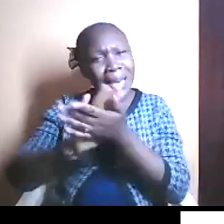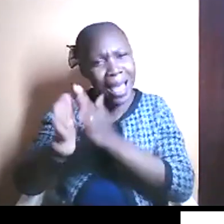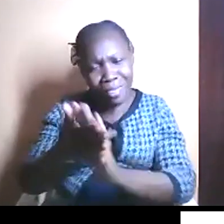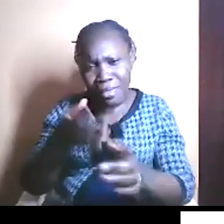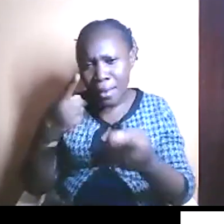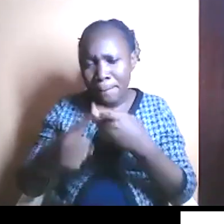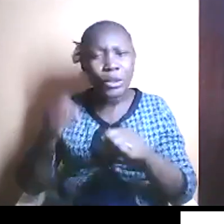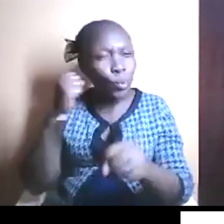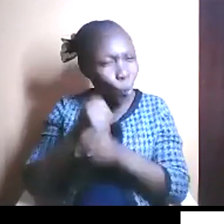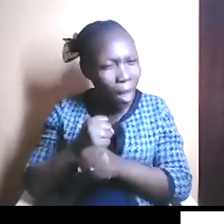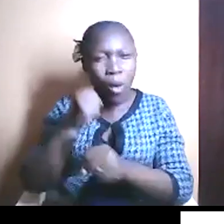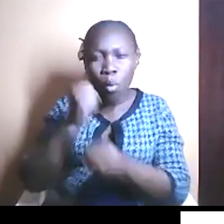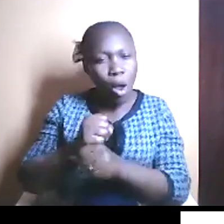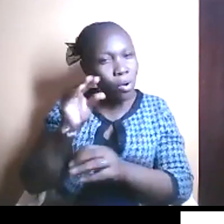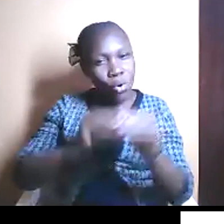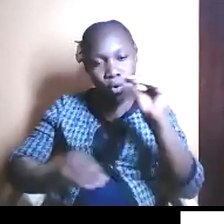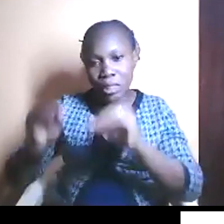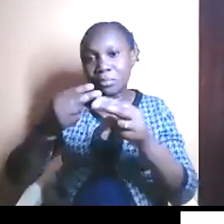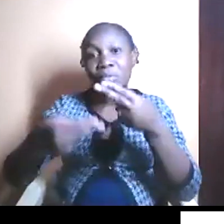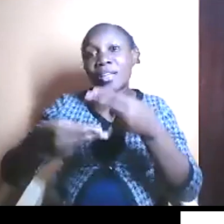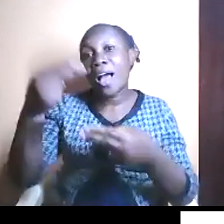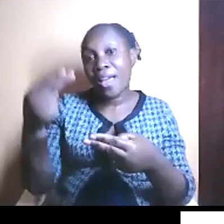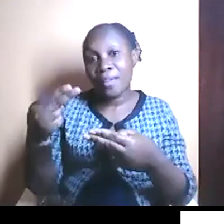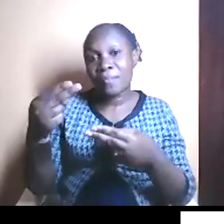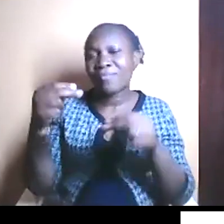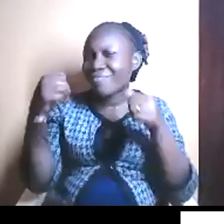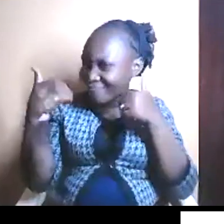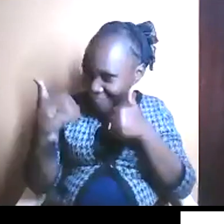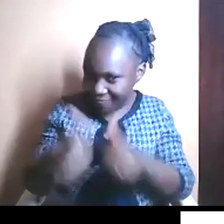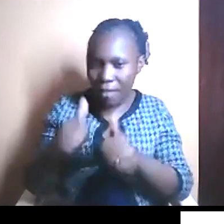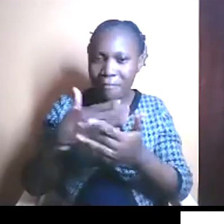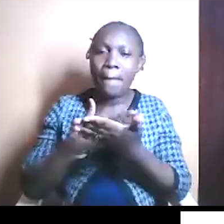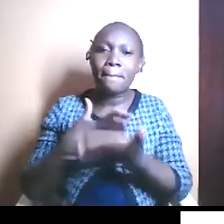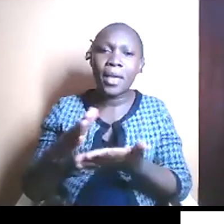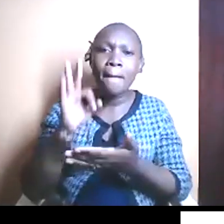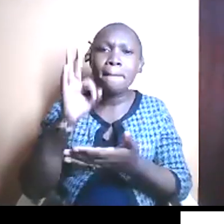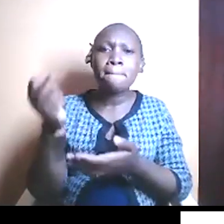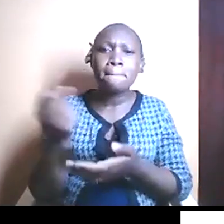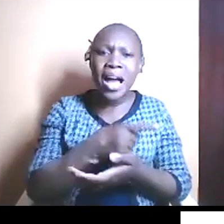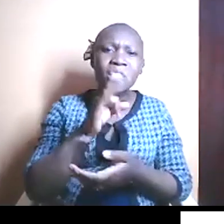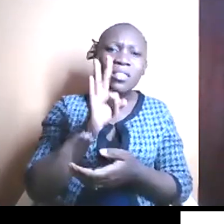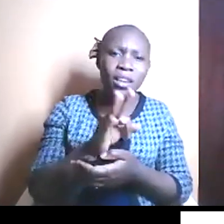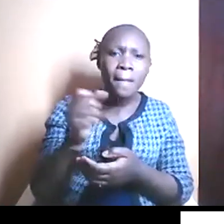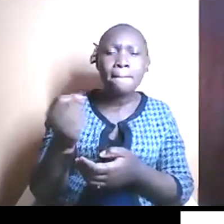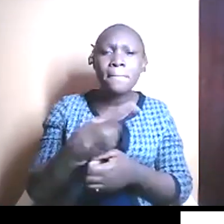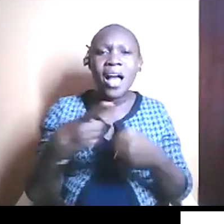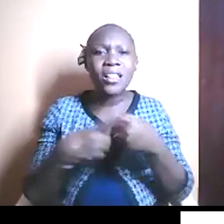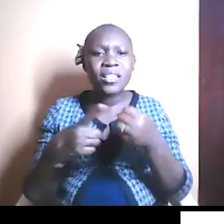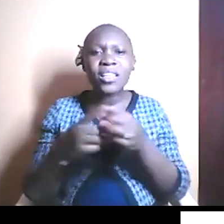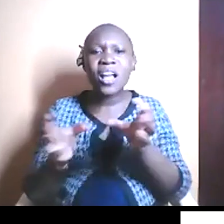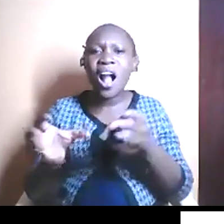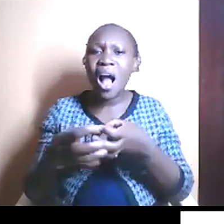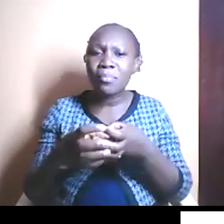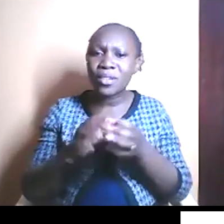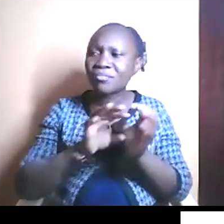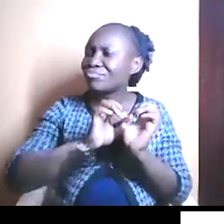line, and they were not receiving any remuneration. After 3 months or 6 months, the companies would take out these